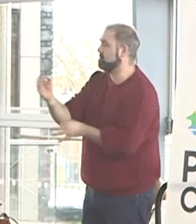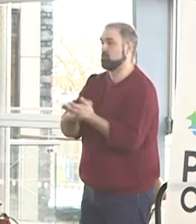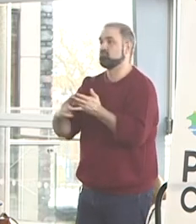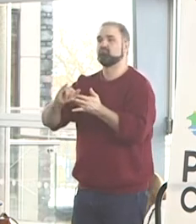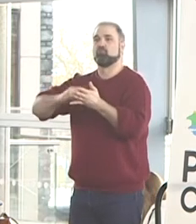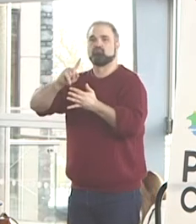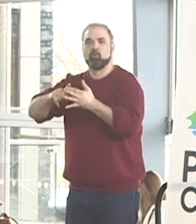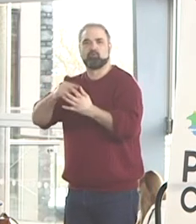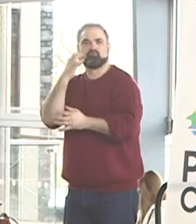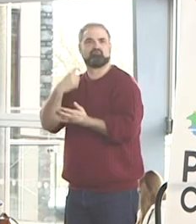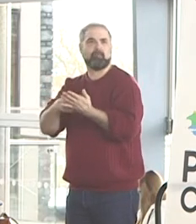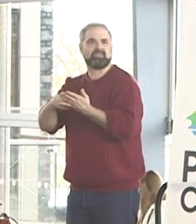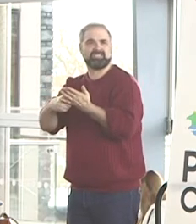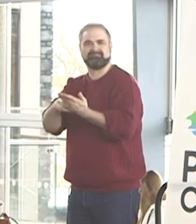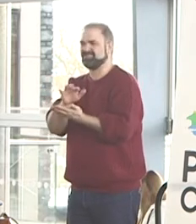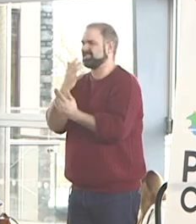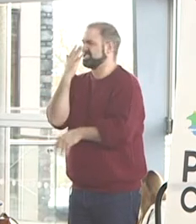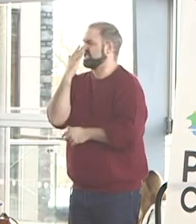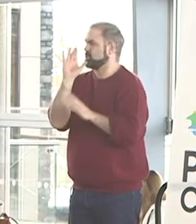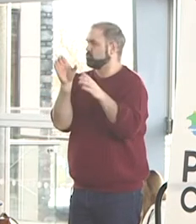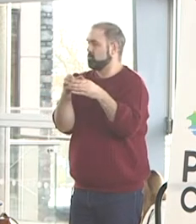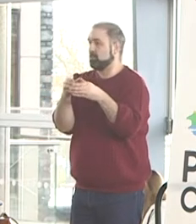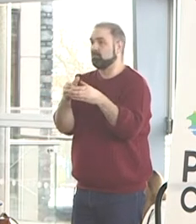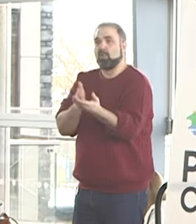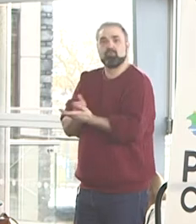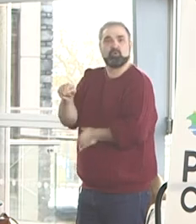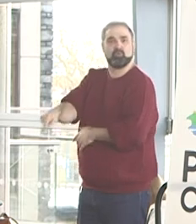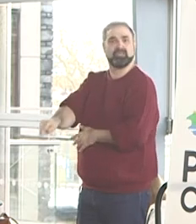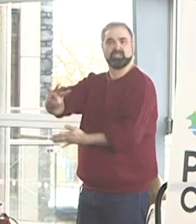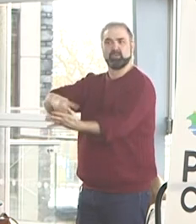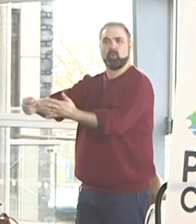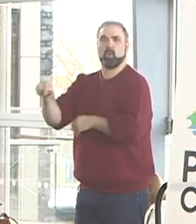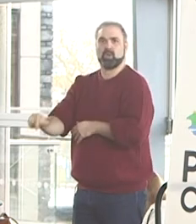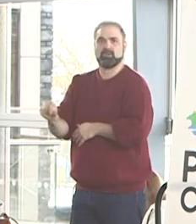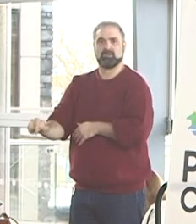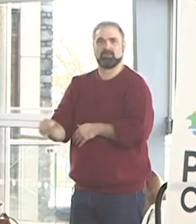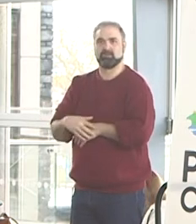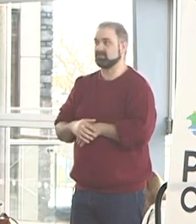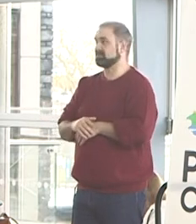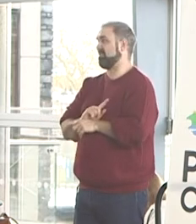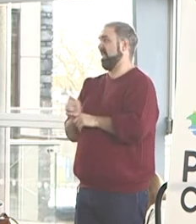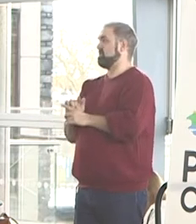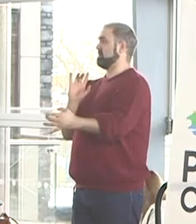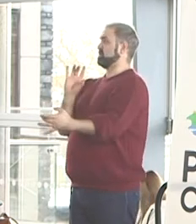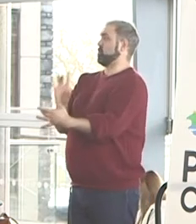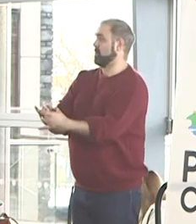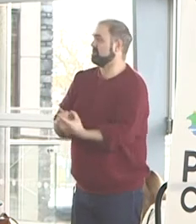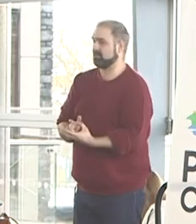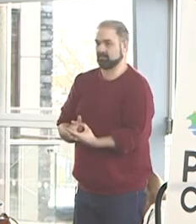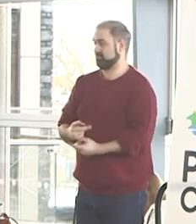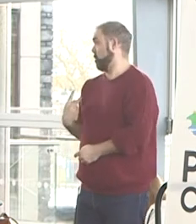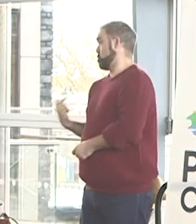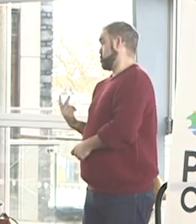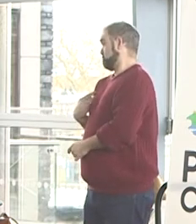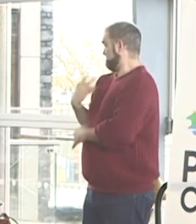teenage group. But everything started through switchboard. Which you later joined. I later joined, and you and I have history with.